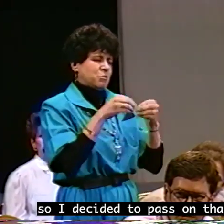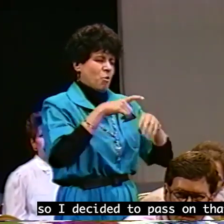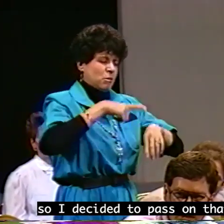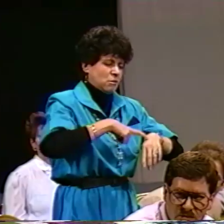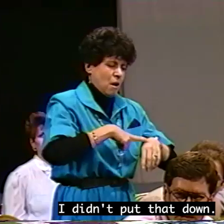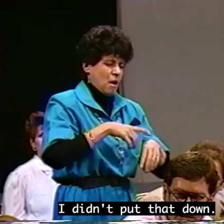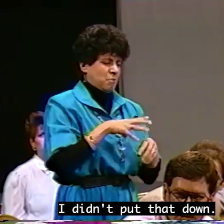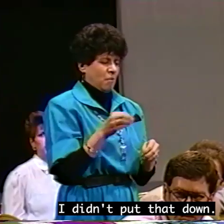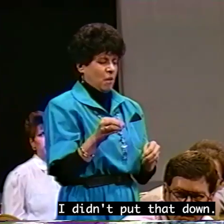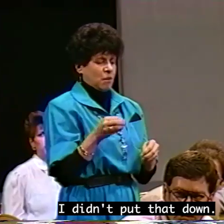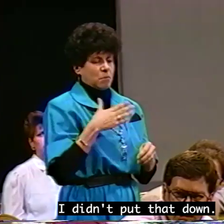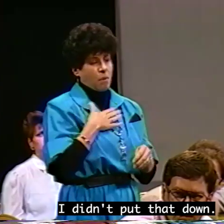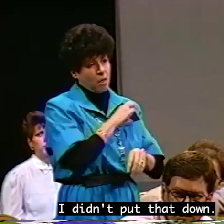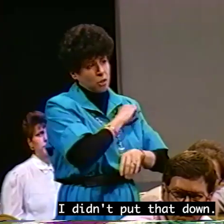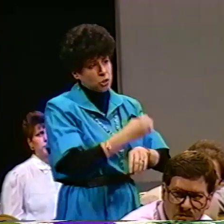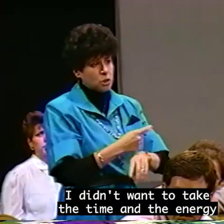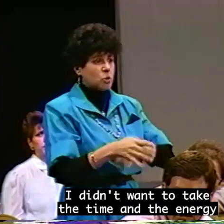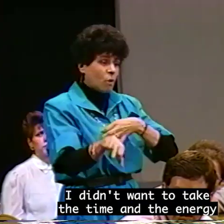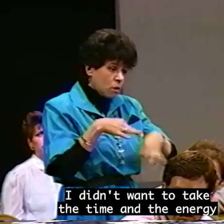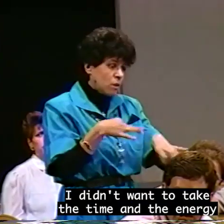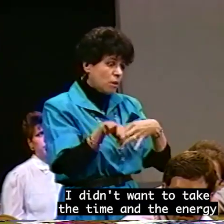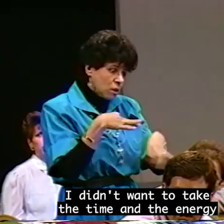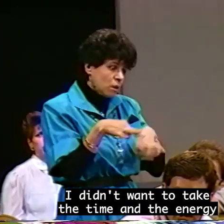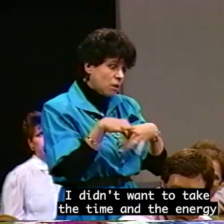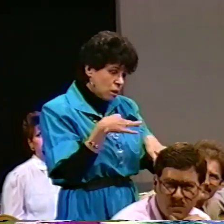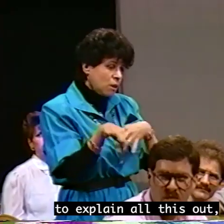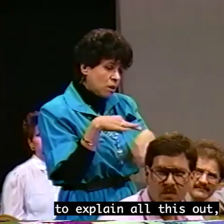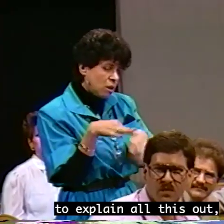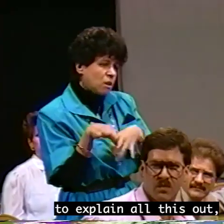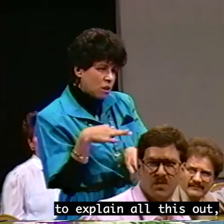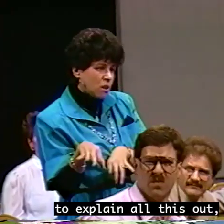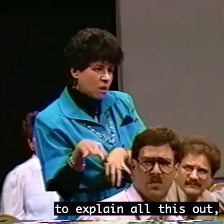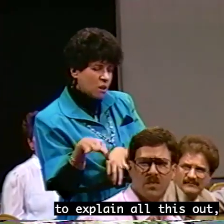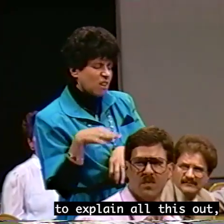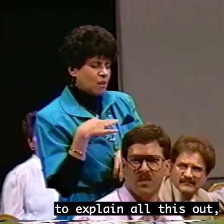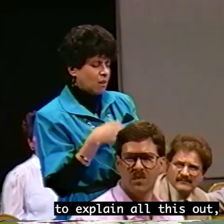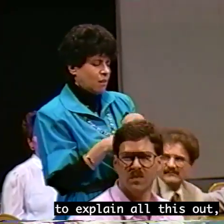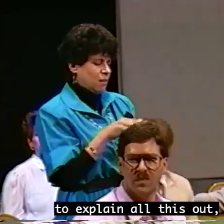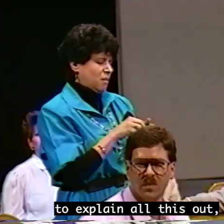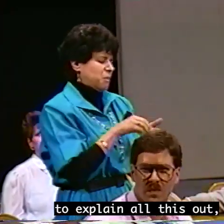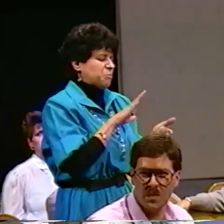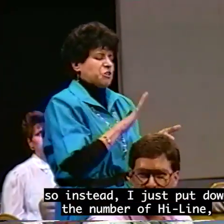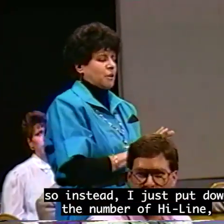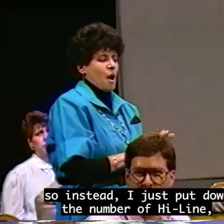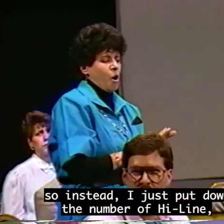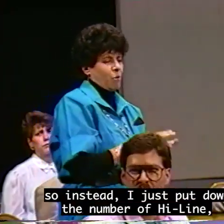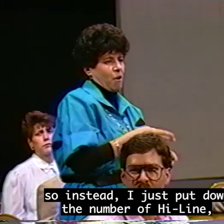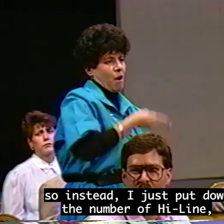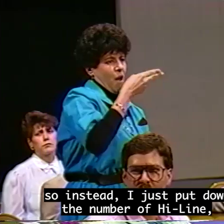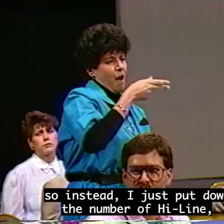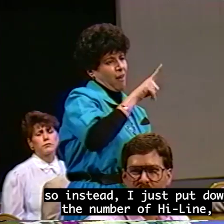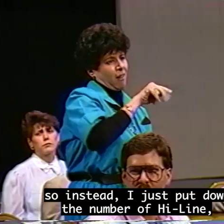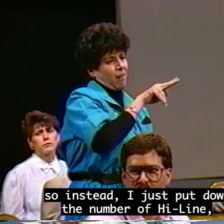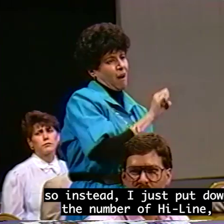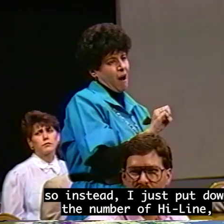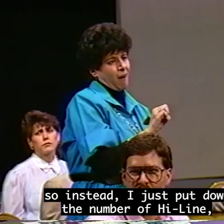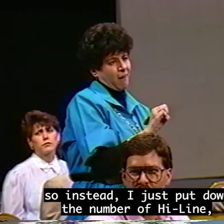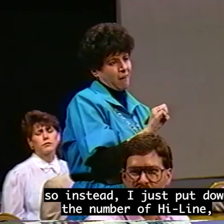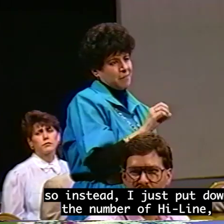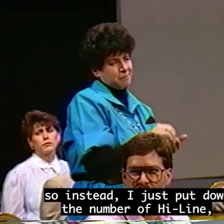on that, and I didn't put that down. I didn't want to take the time and the energy to explain all this out. So instead, I just put down the number of